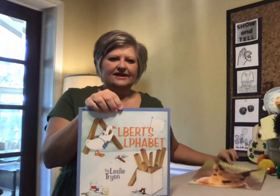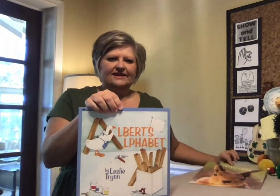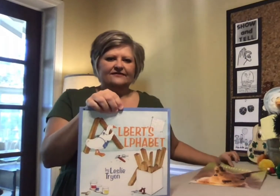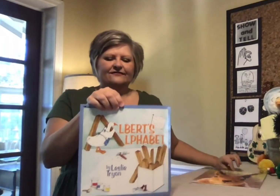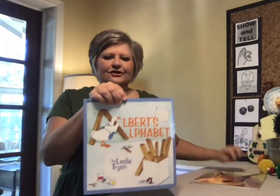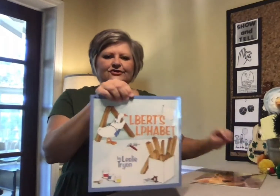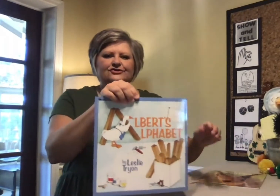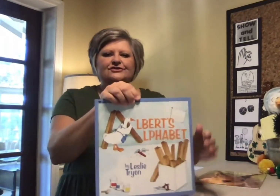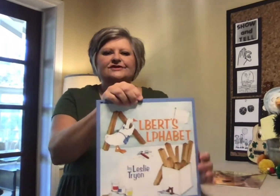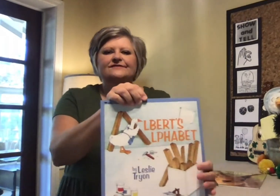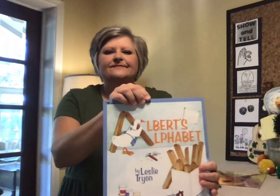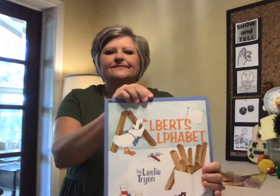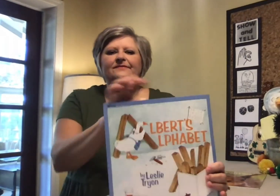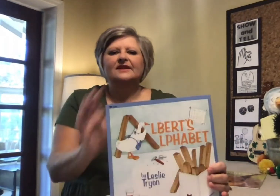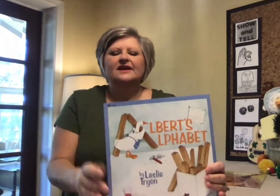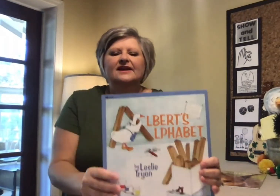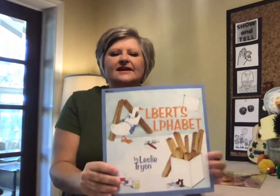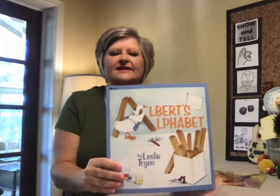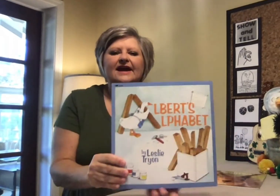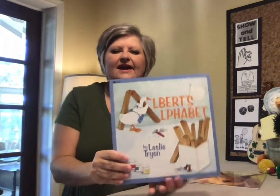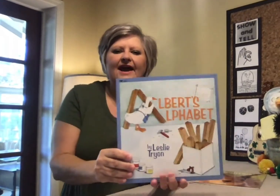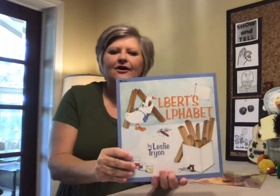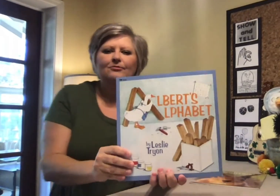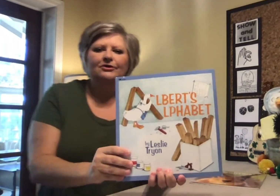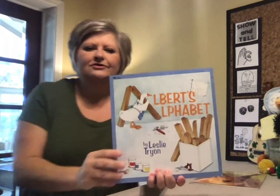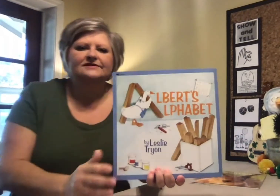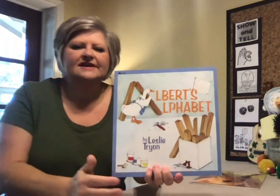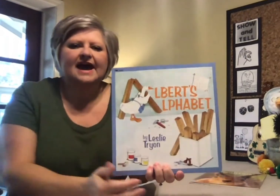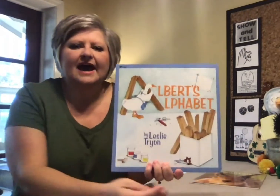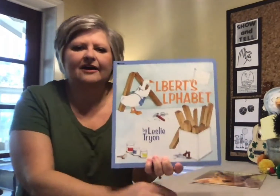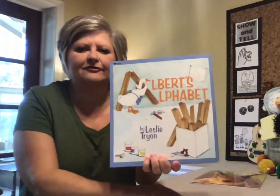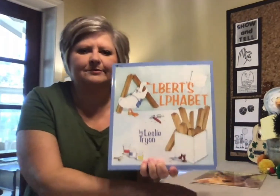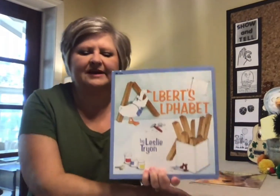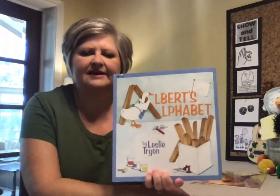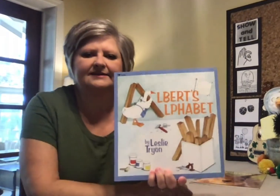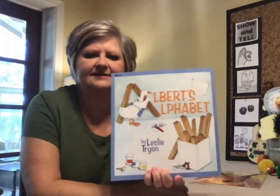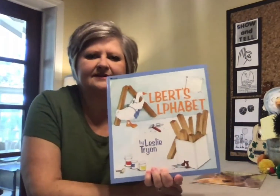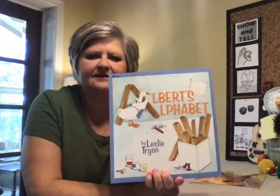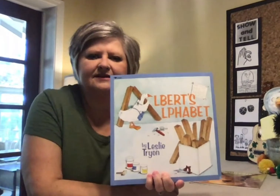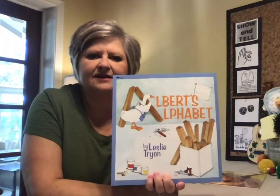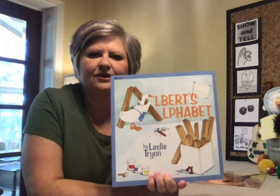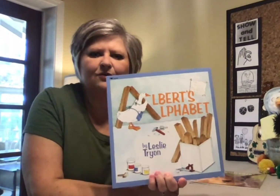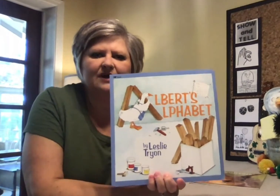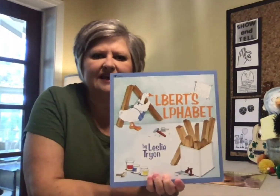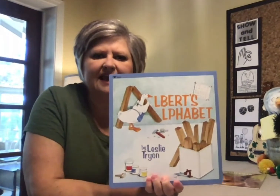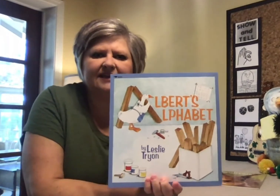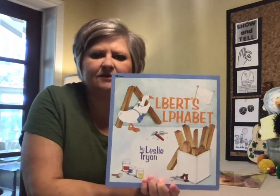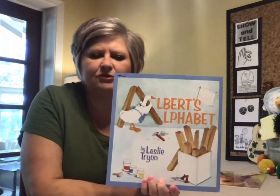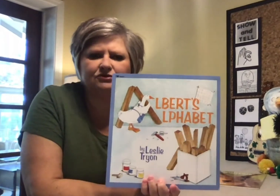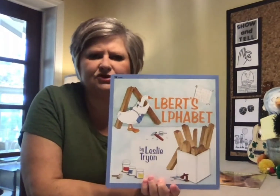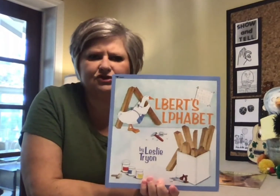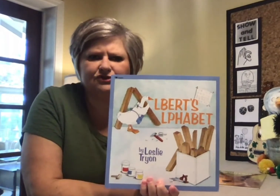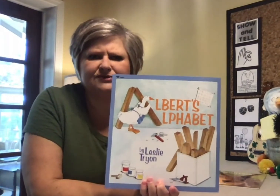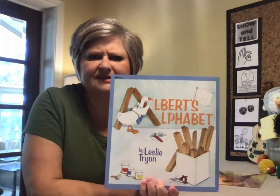it first. In Albert's Alphabet, what animal do you see?